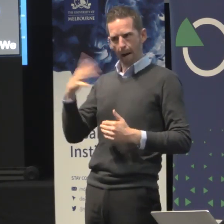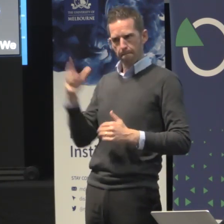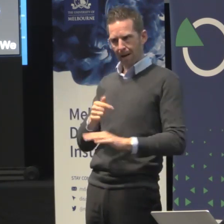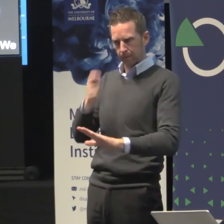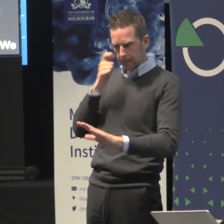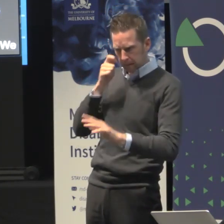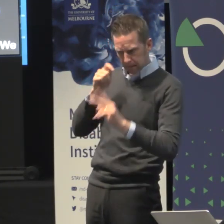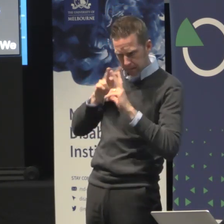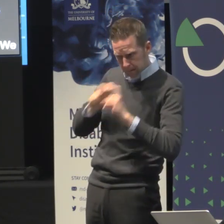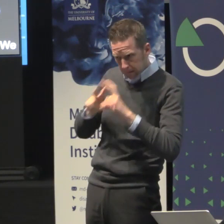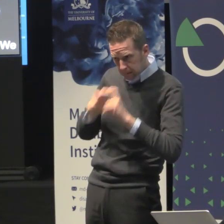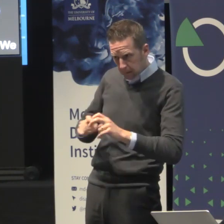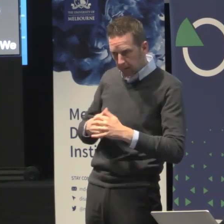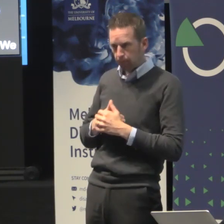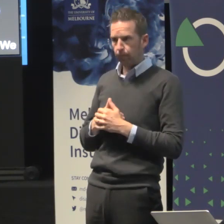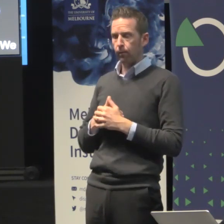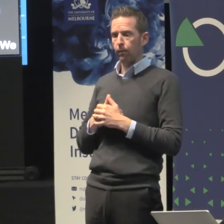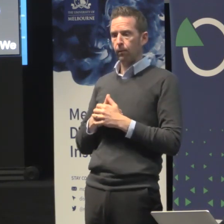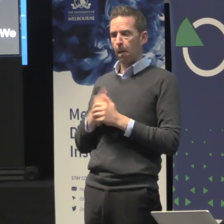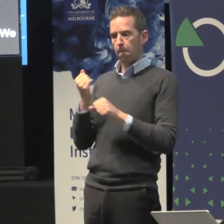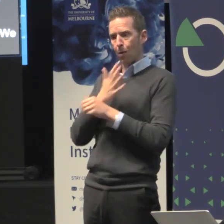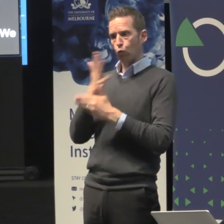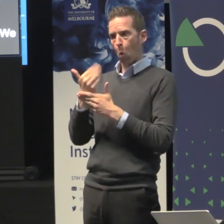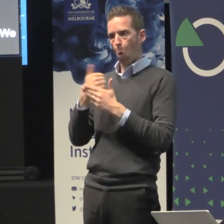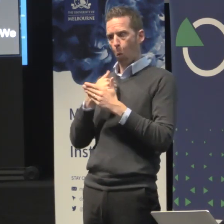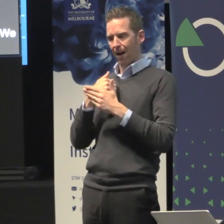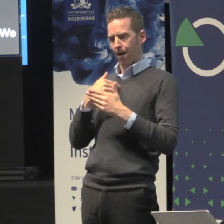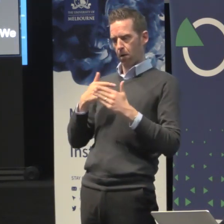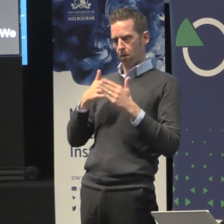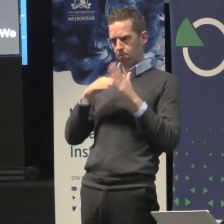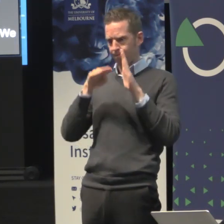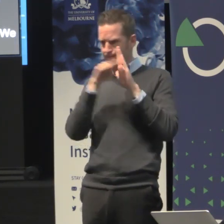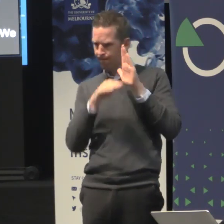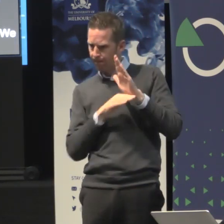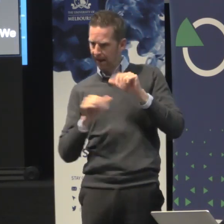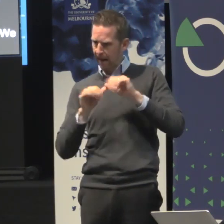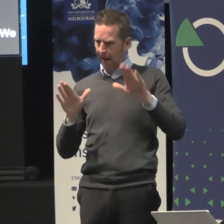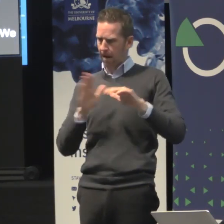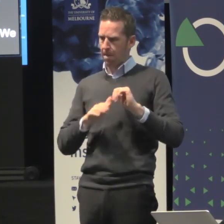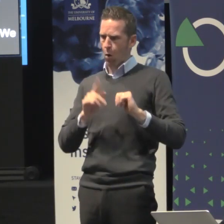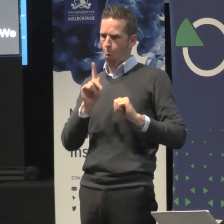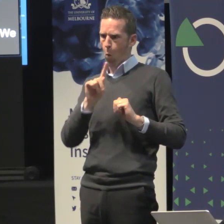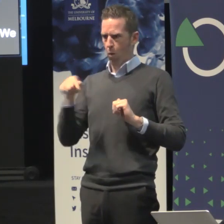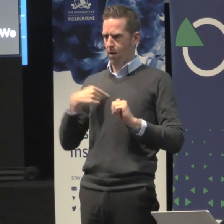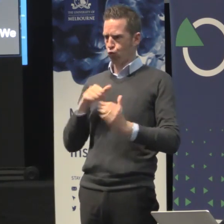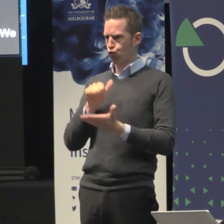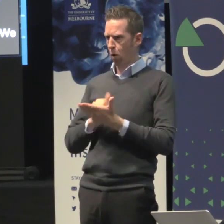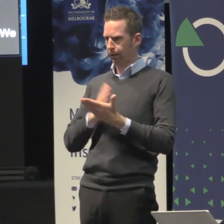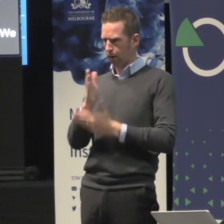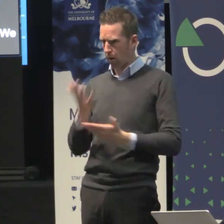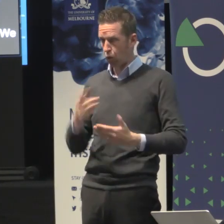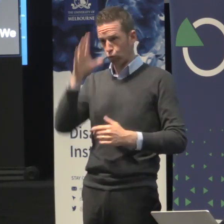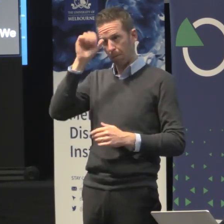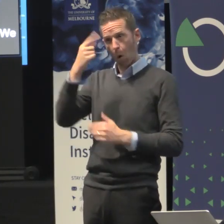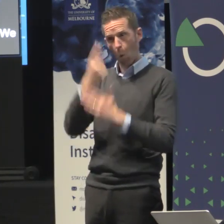all efforts to regulate our choices, remembering that it was not long